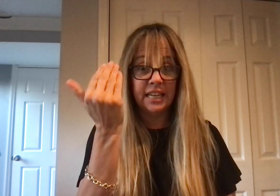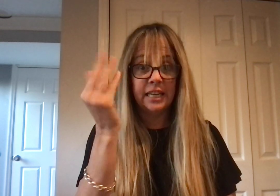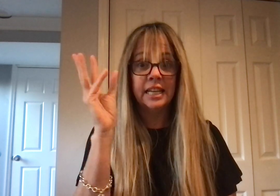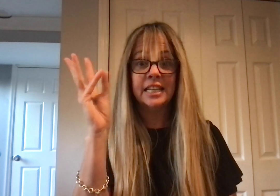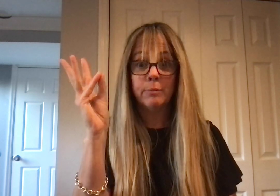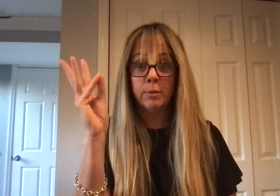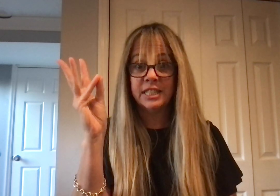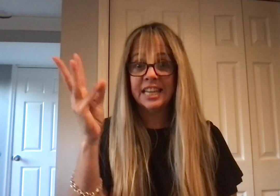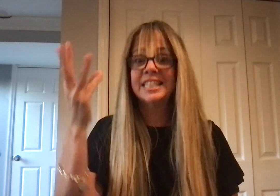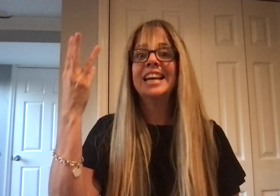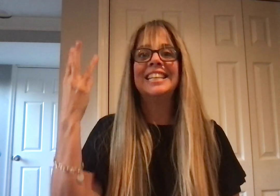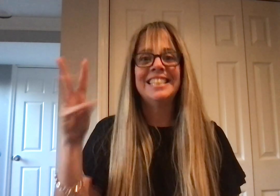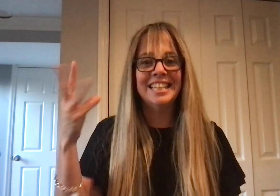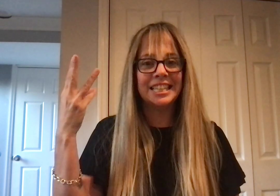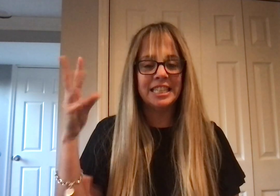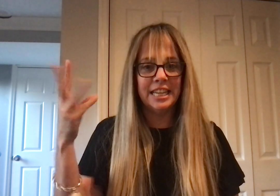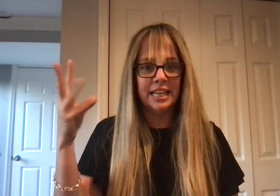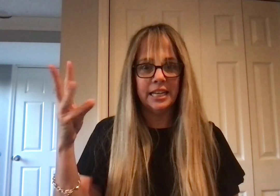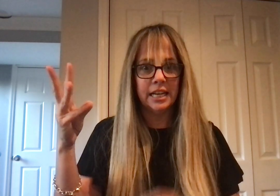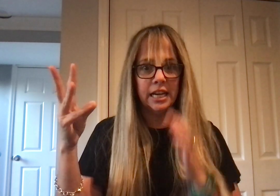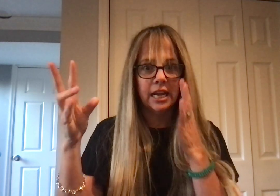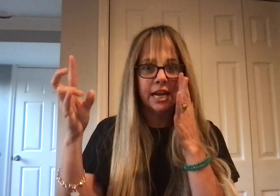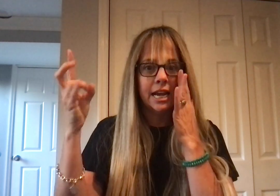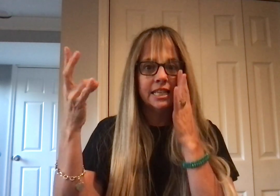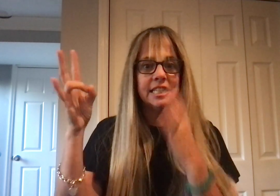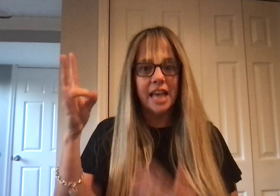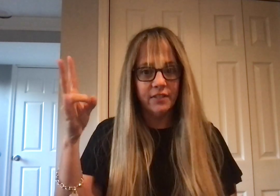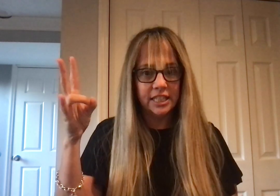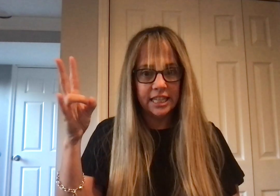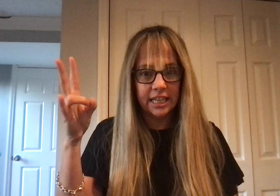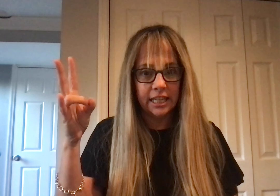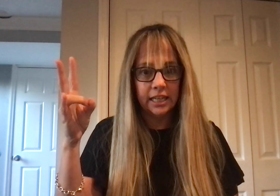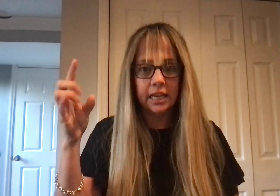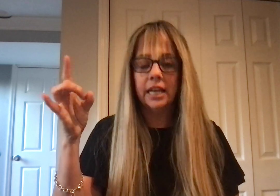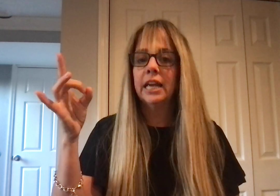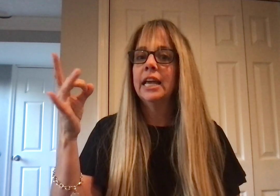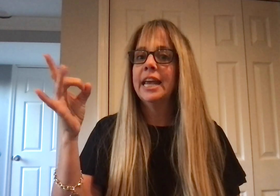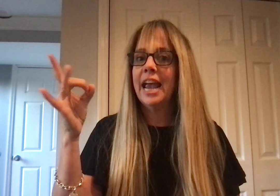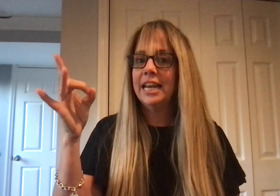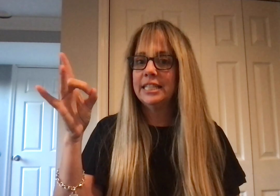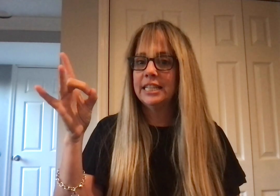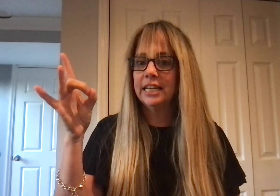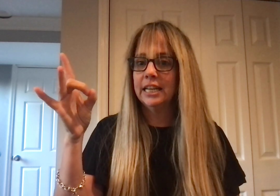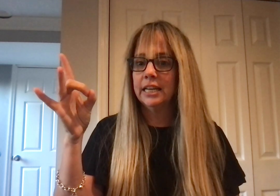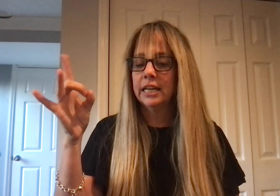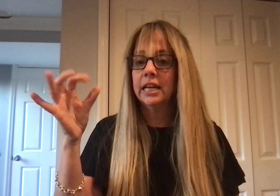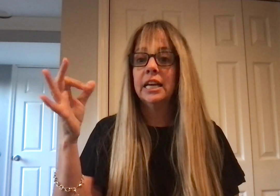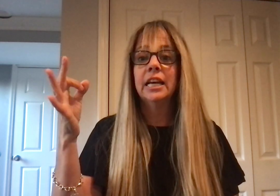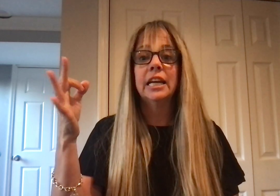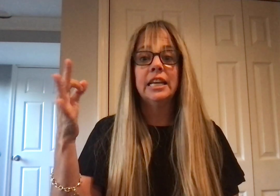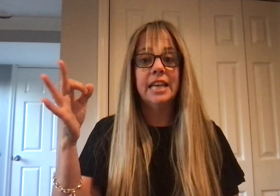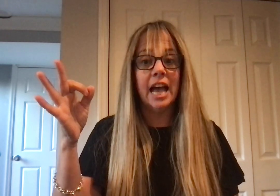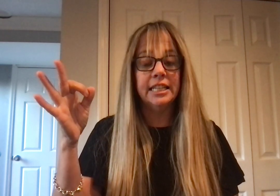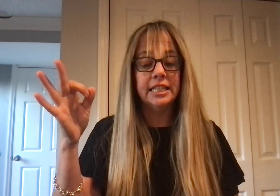15, remember 6, 16, 17, 18,